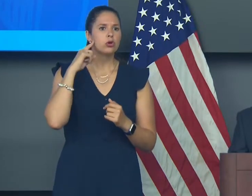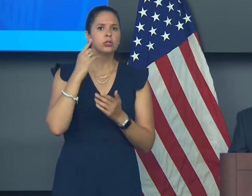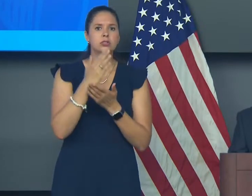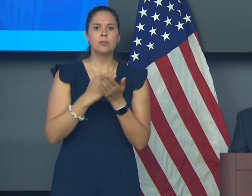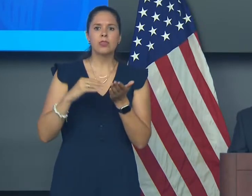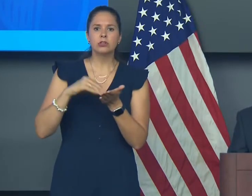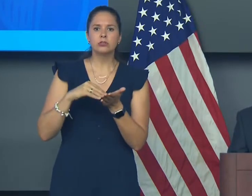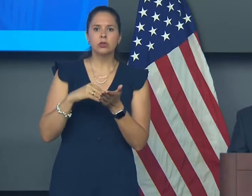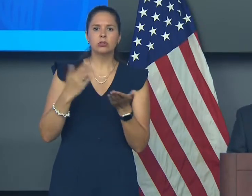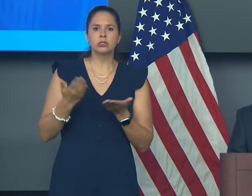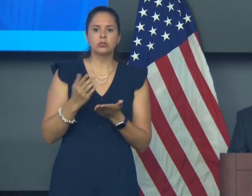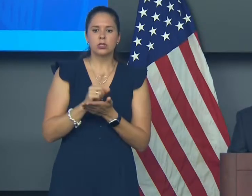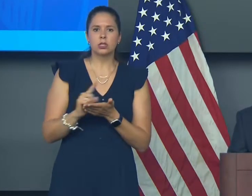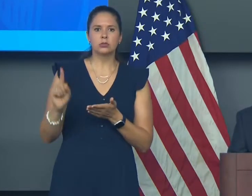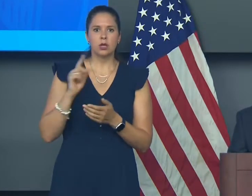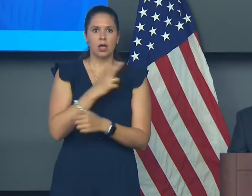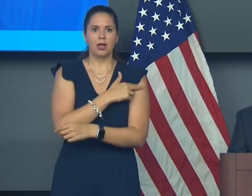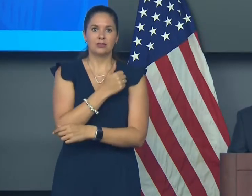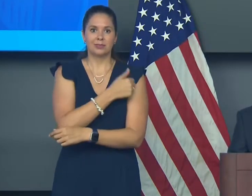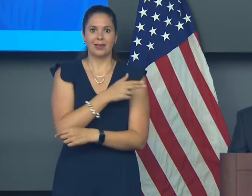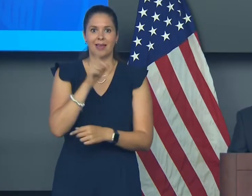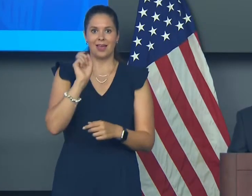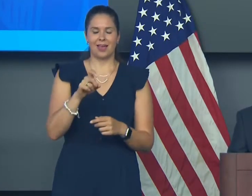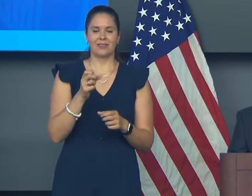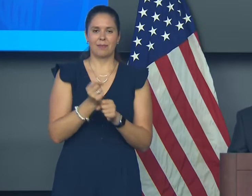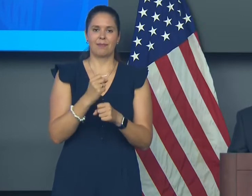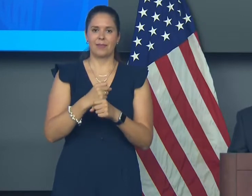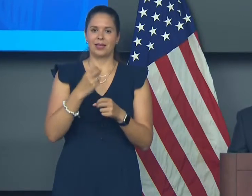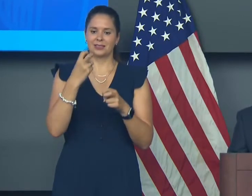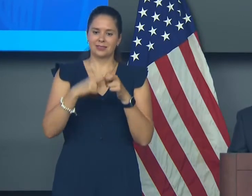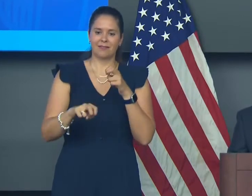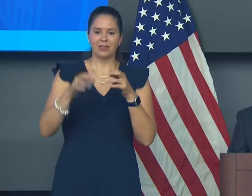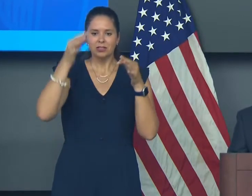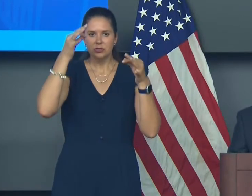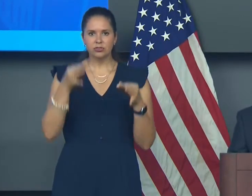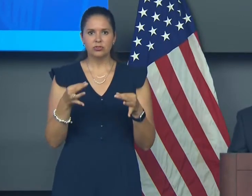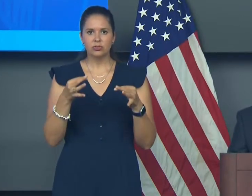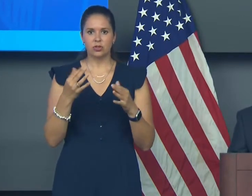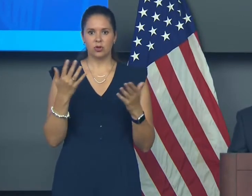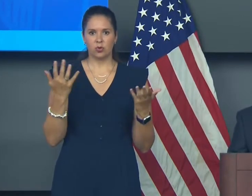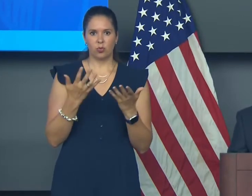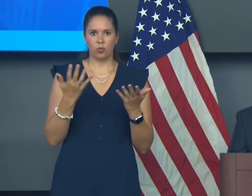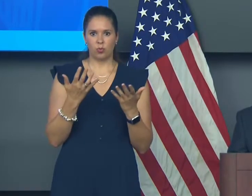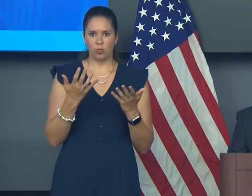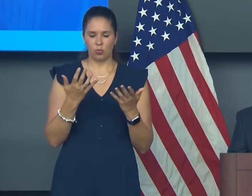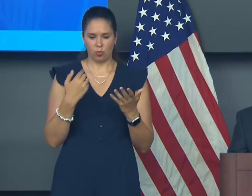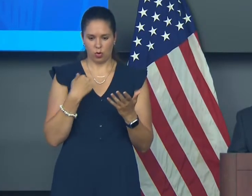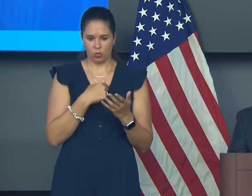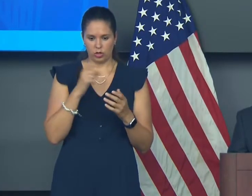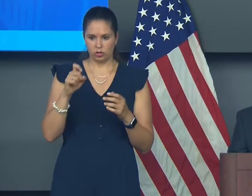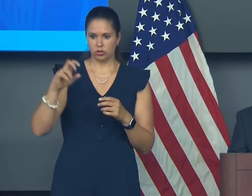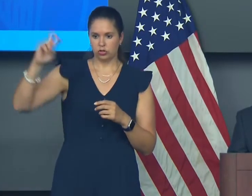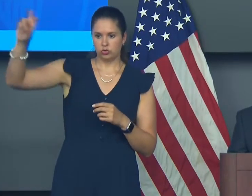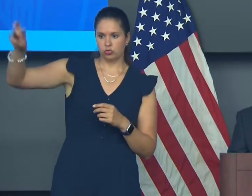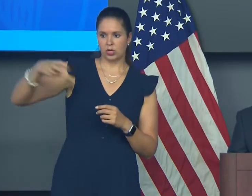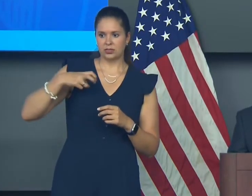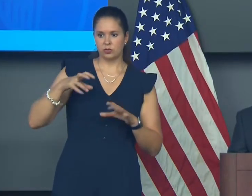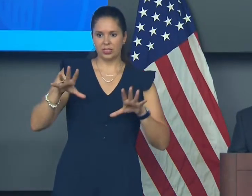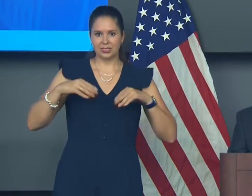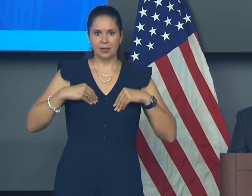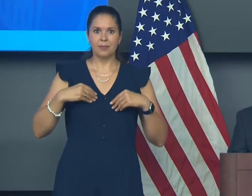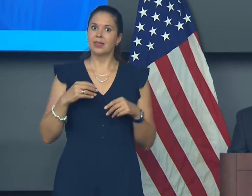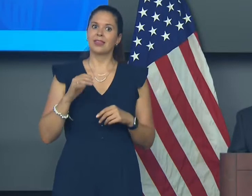here last week, hospitals are having to make difficult decisions of what transfer to take in, and those are not